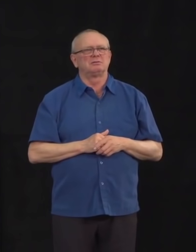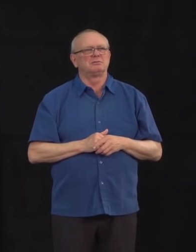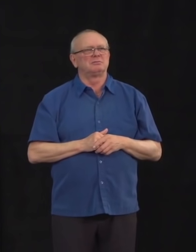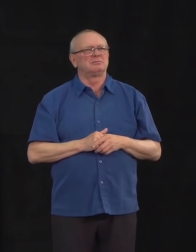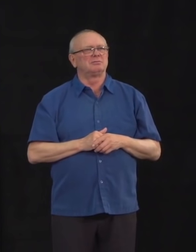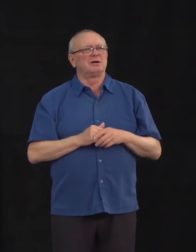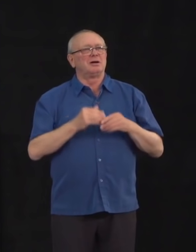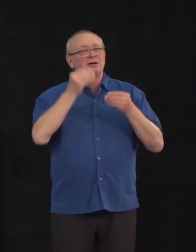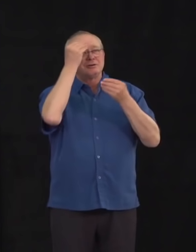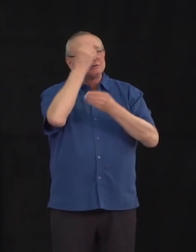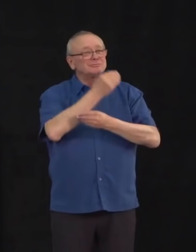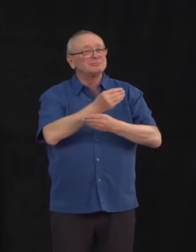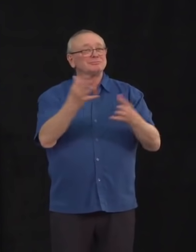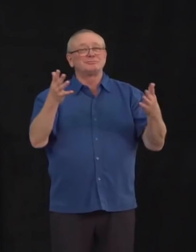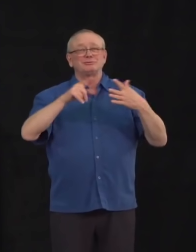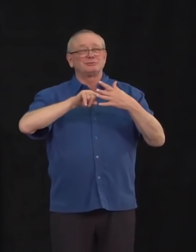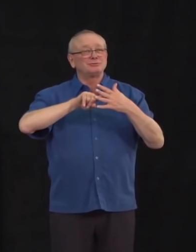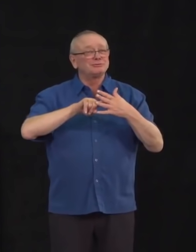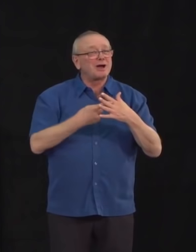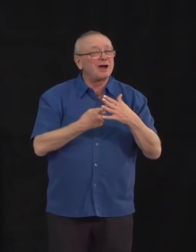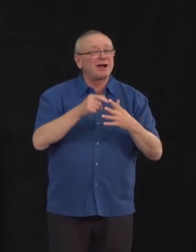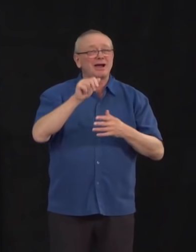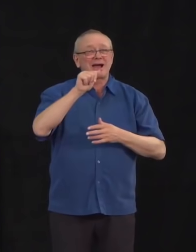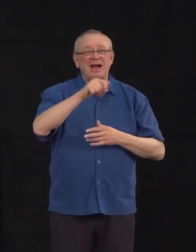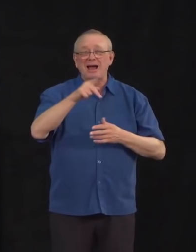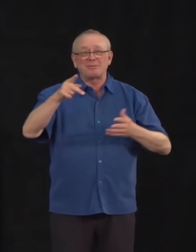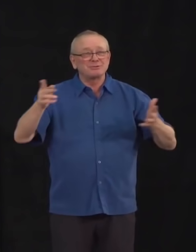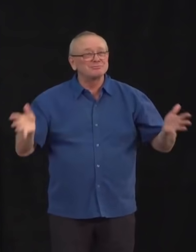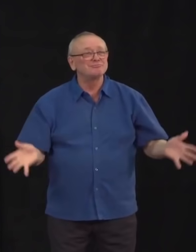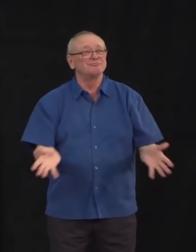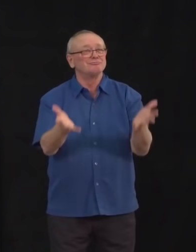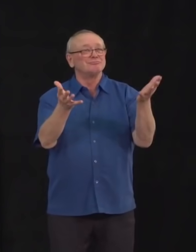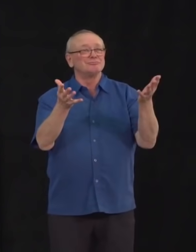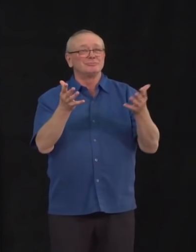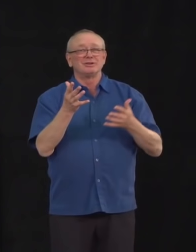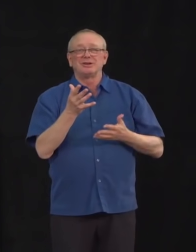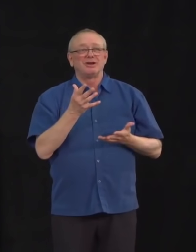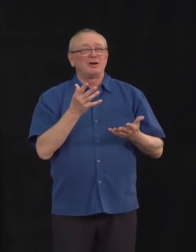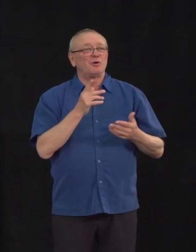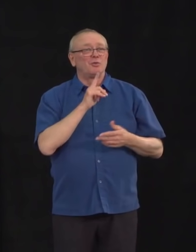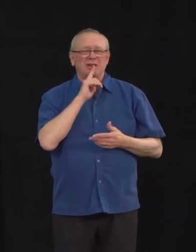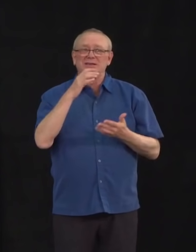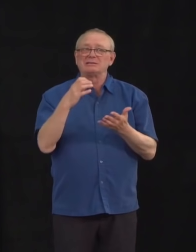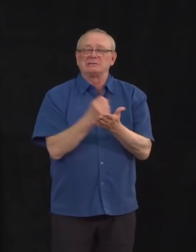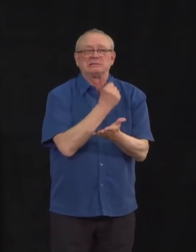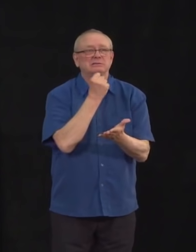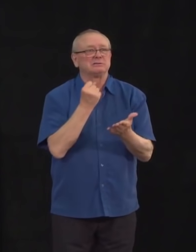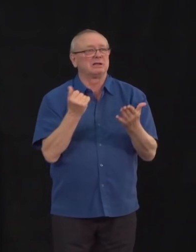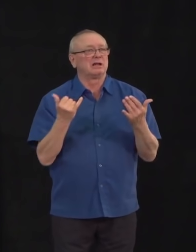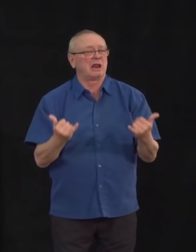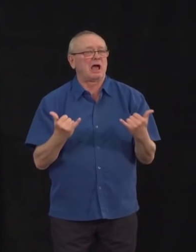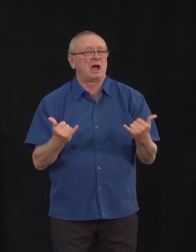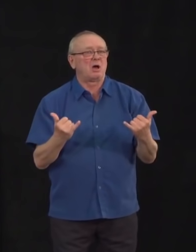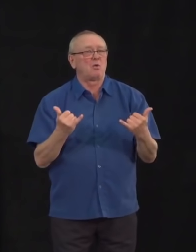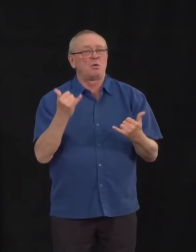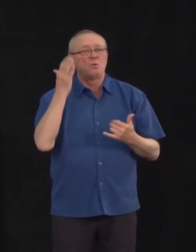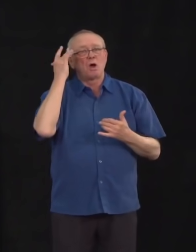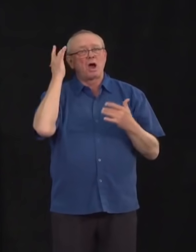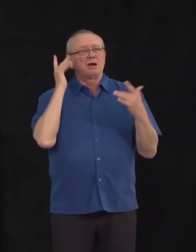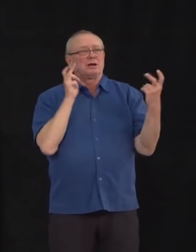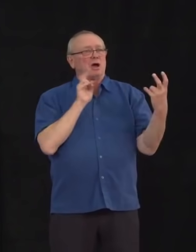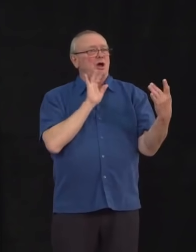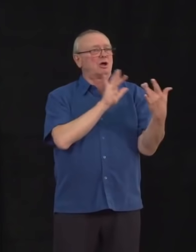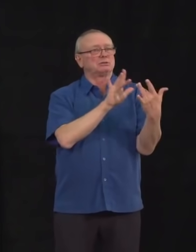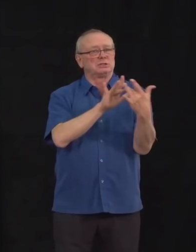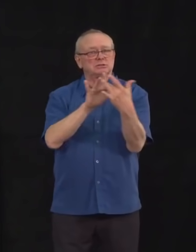tracing will be a cornerstone of our ability to move forward to consider not just the challenges that COVID presents, but also the